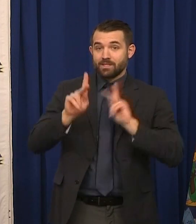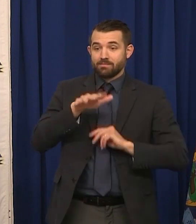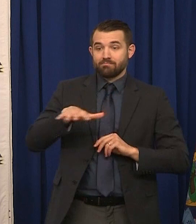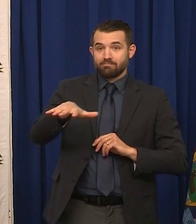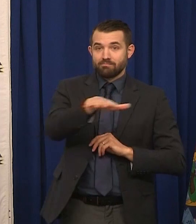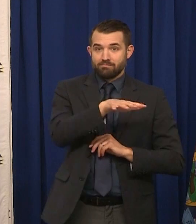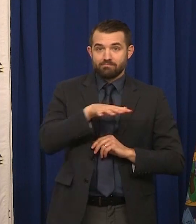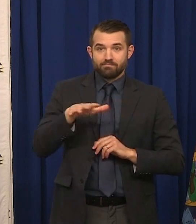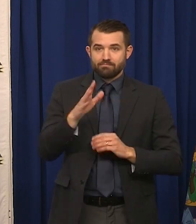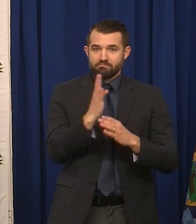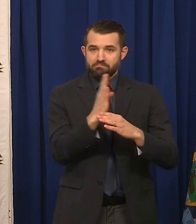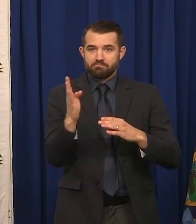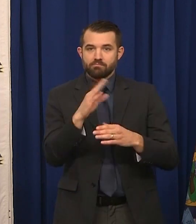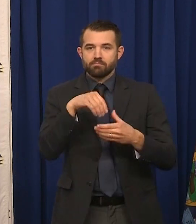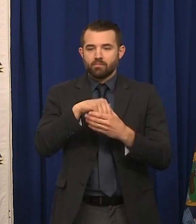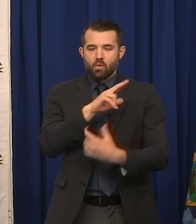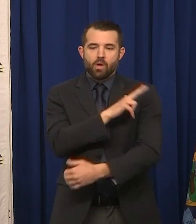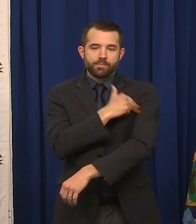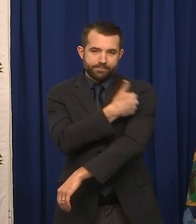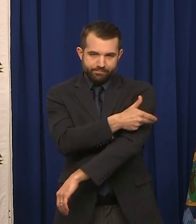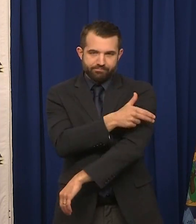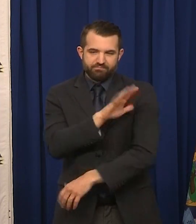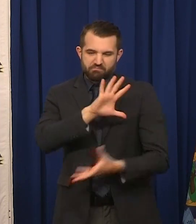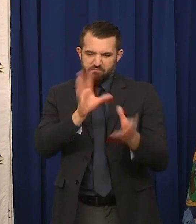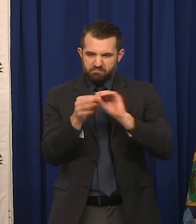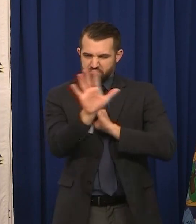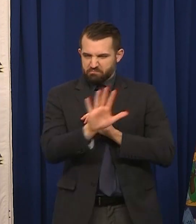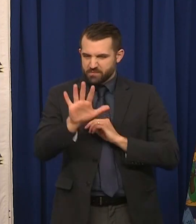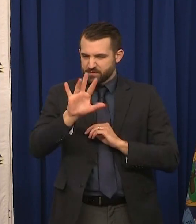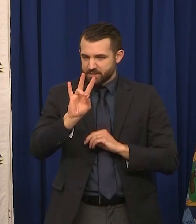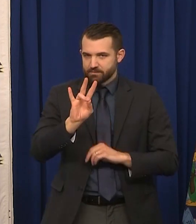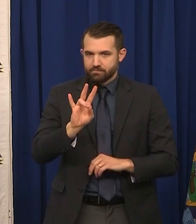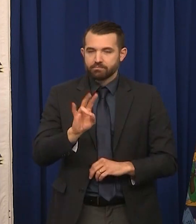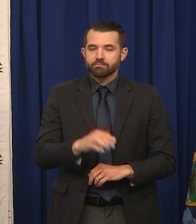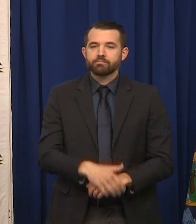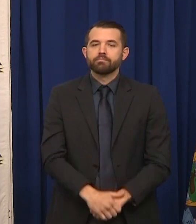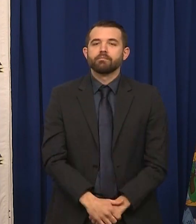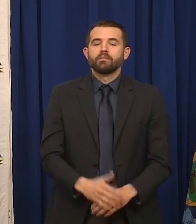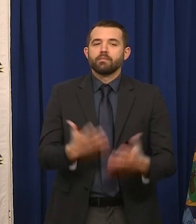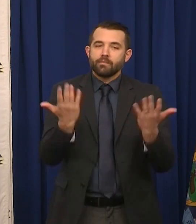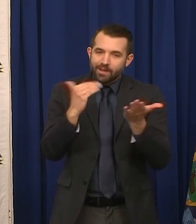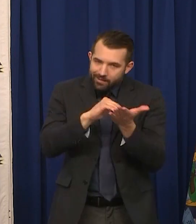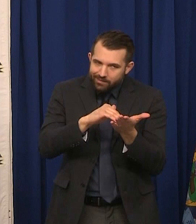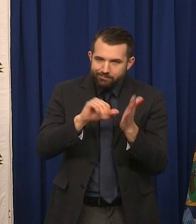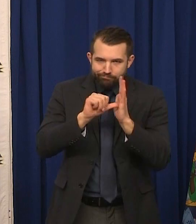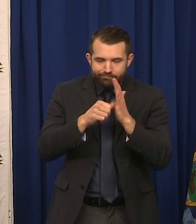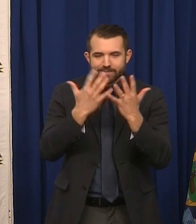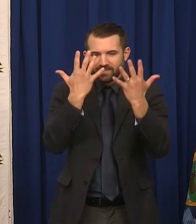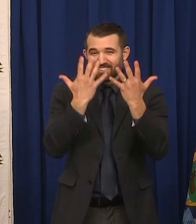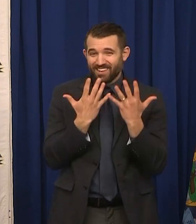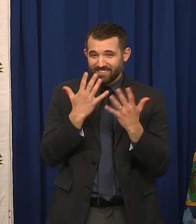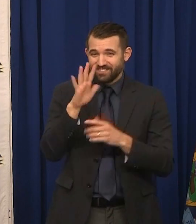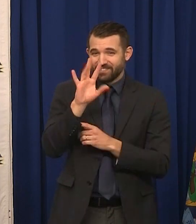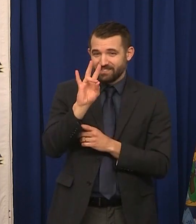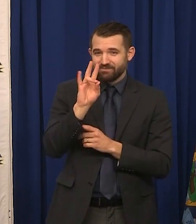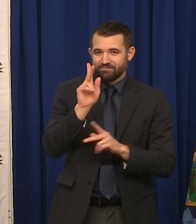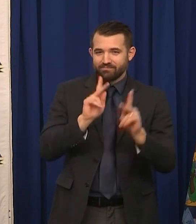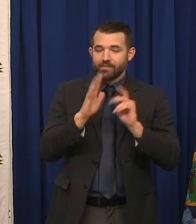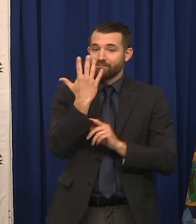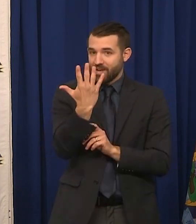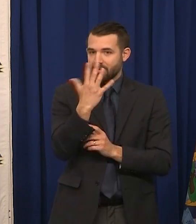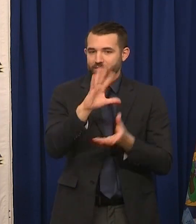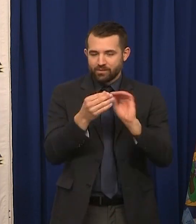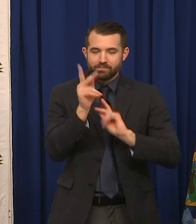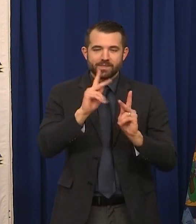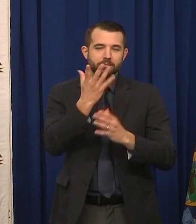during the course of their illness. Sadly, as we've noted, there have been now 5 individuals who have passed who have